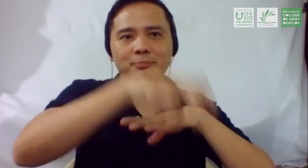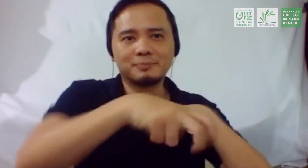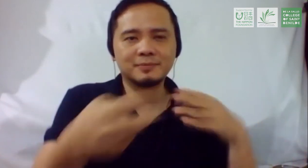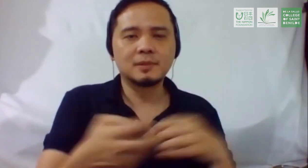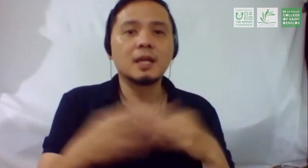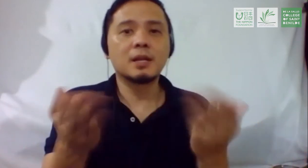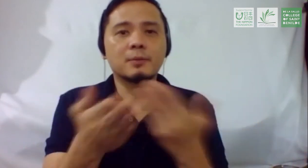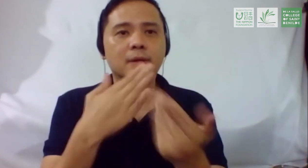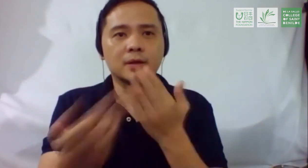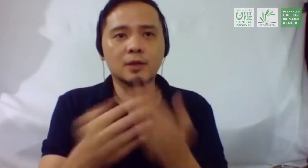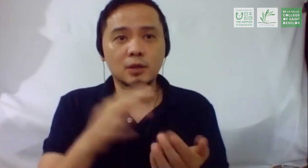for,